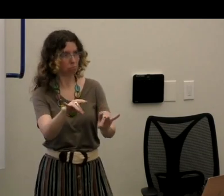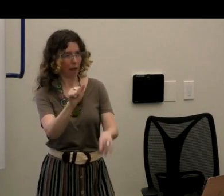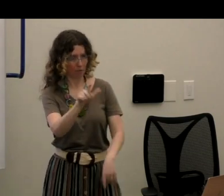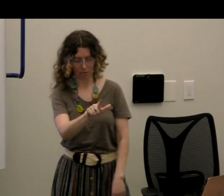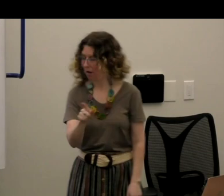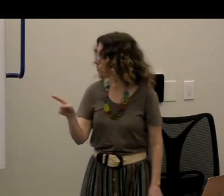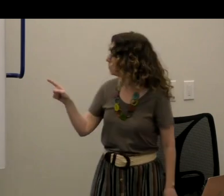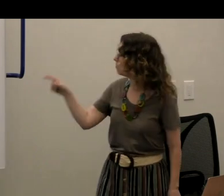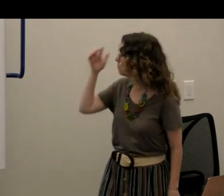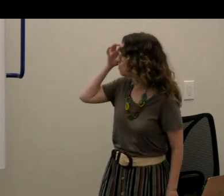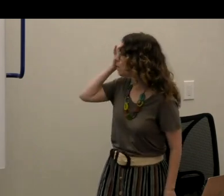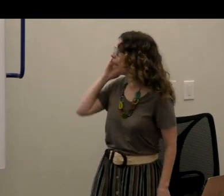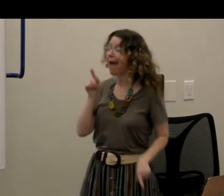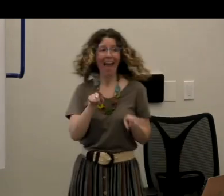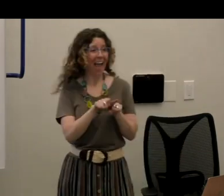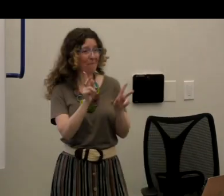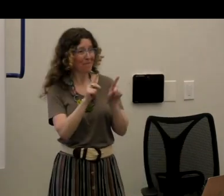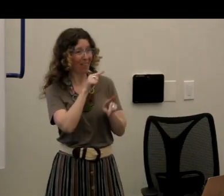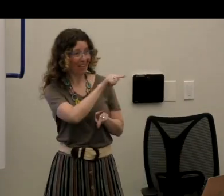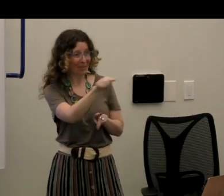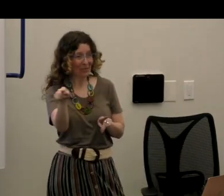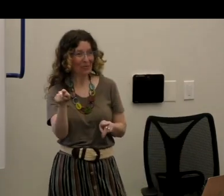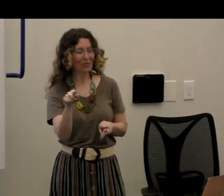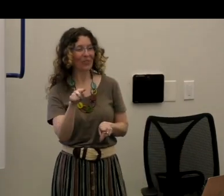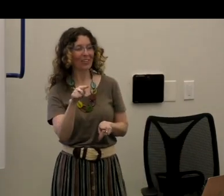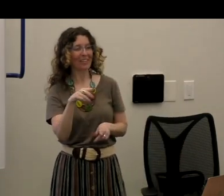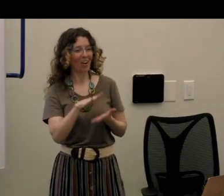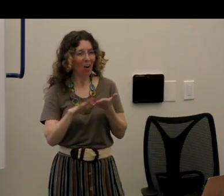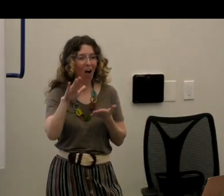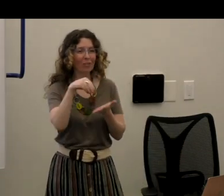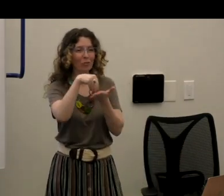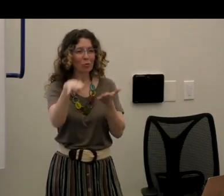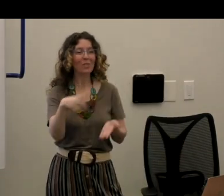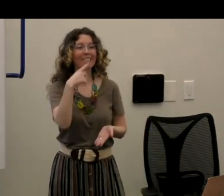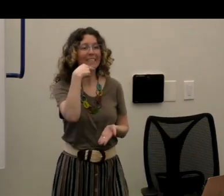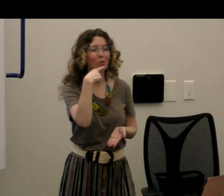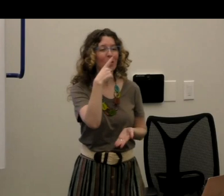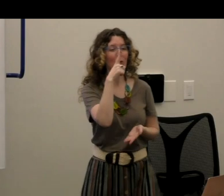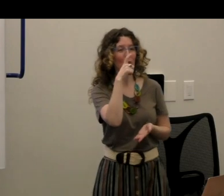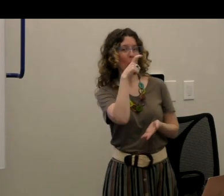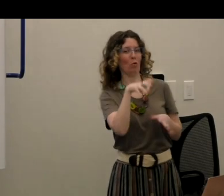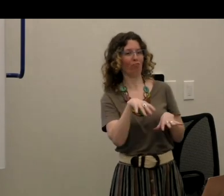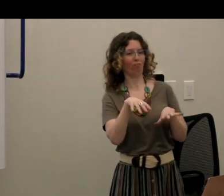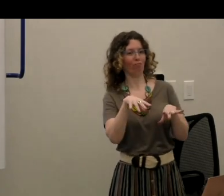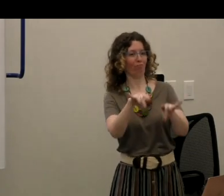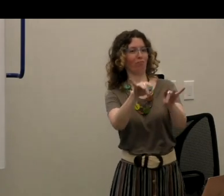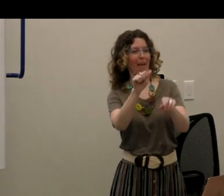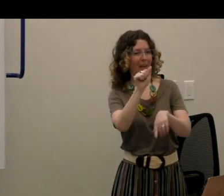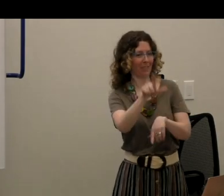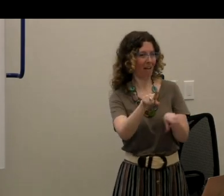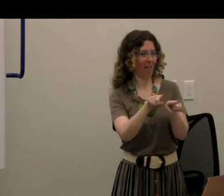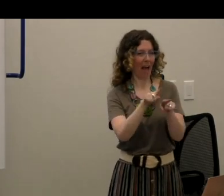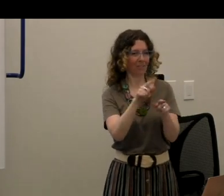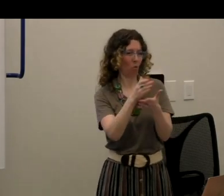hearing may pick up American Sign Language. And people such as yourselves in college students, hearing individuals